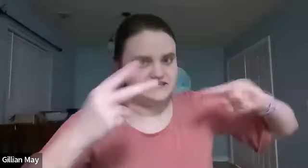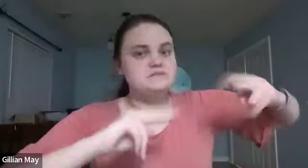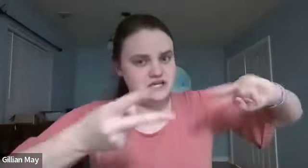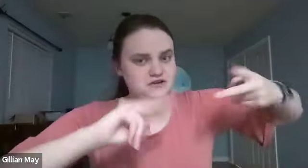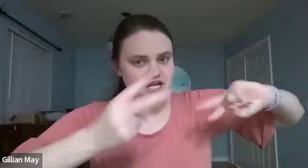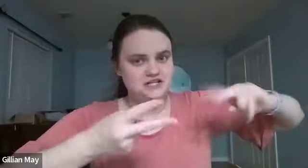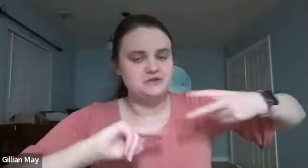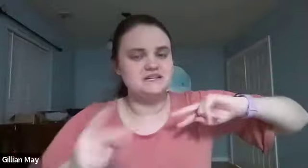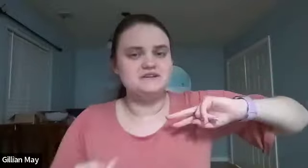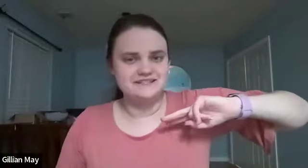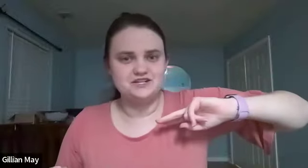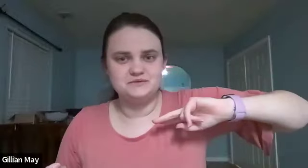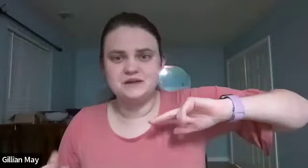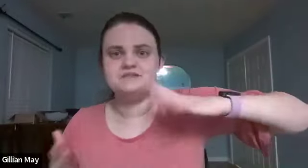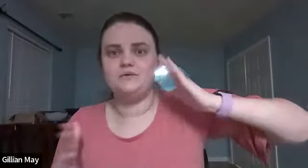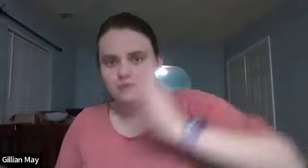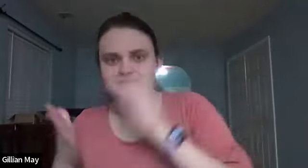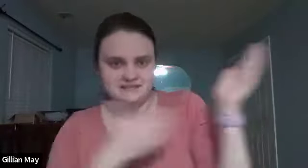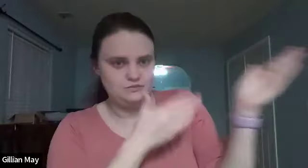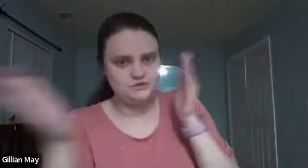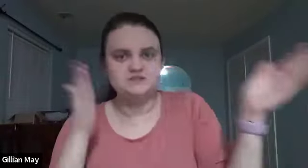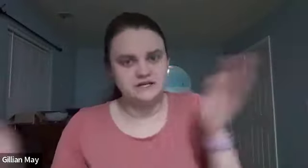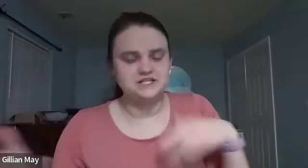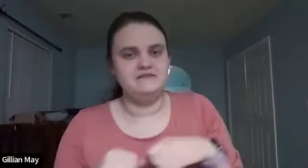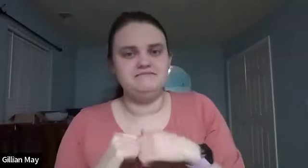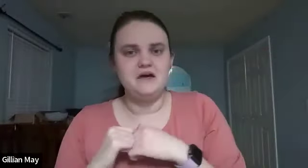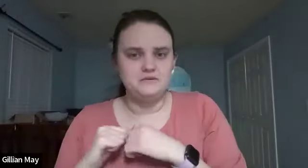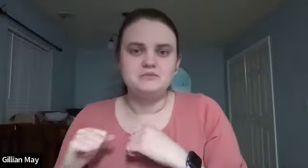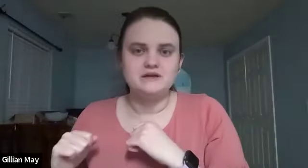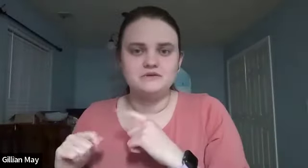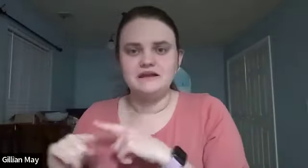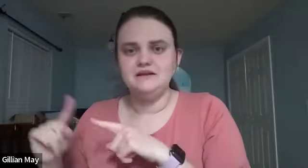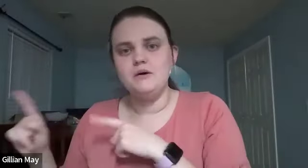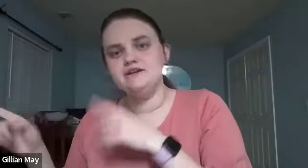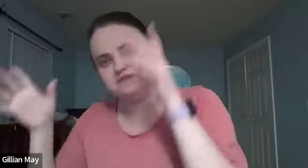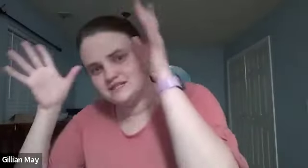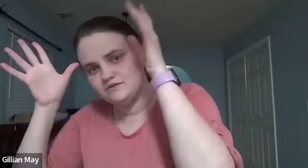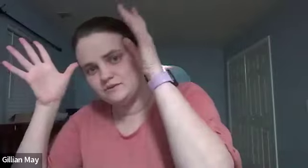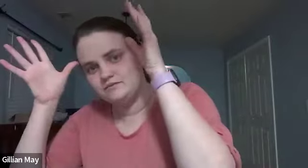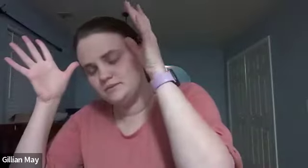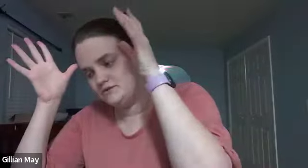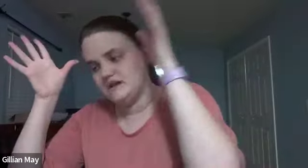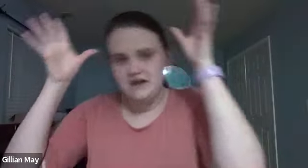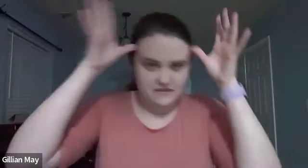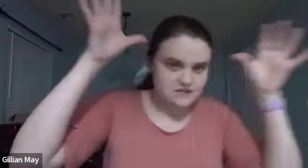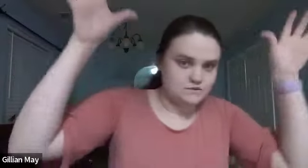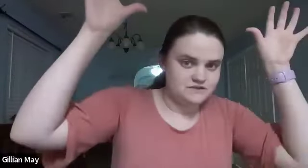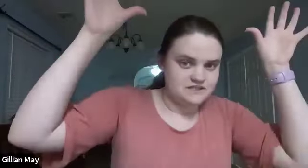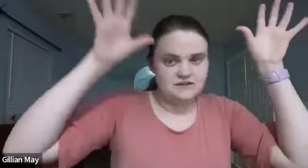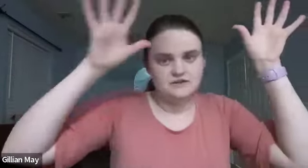them been interchanged. There was even a discussion one time. I was like, which one's which? And other people again were like, no, I use this one for moose and this one for deer. No,